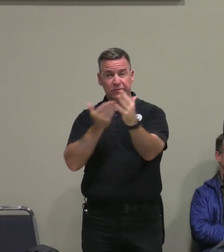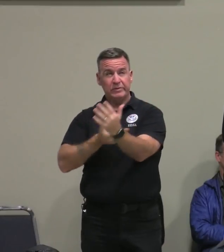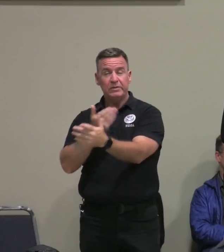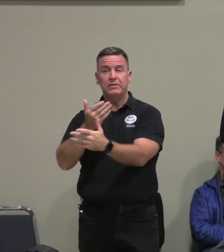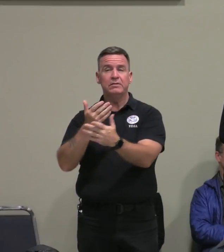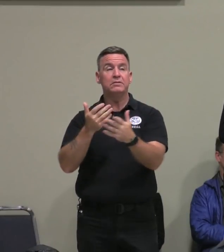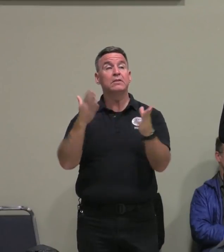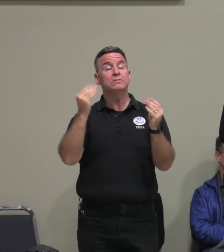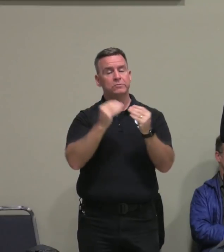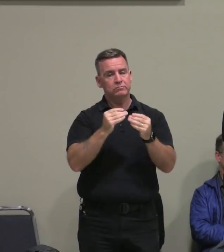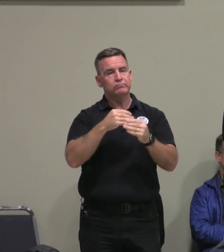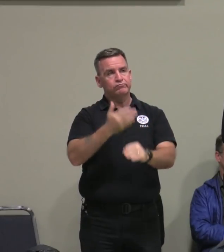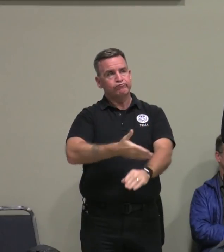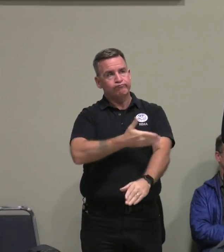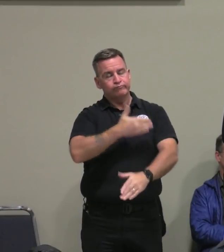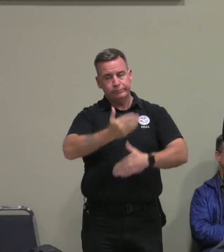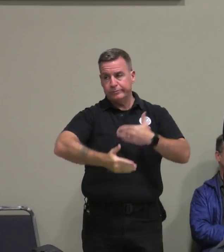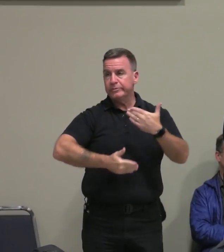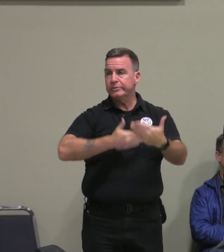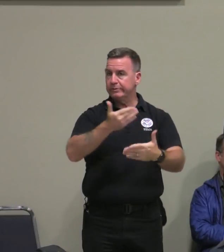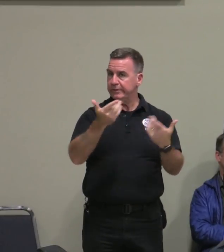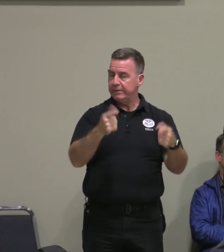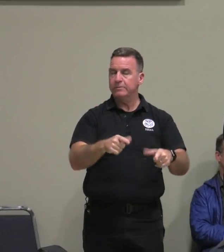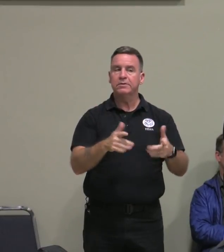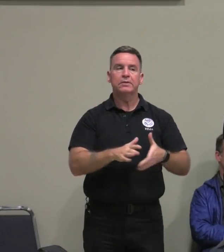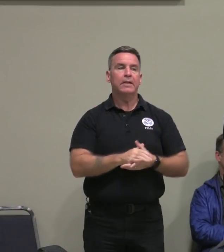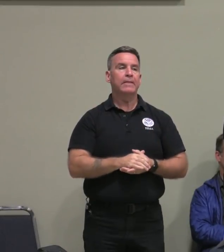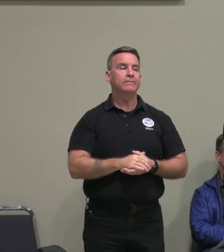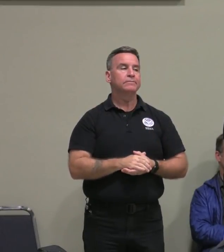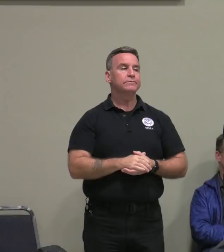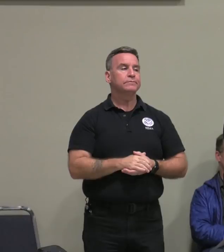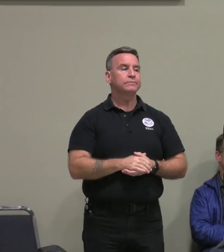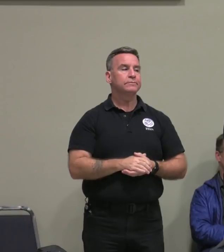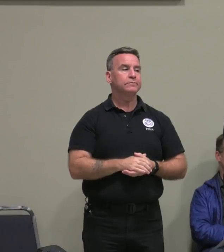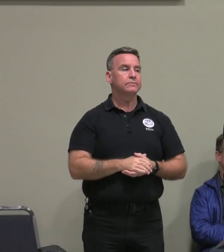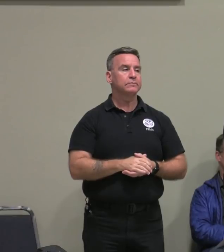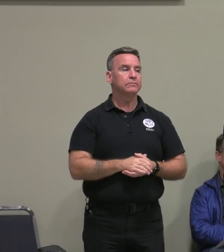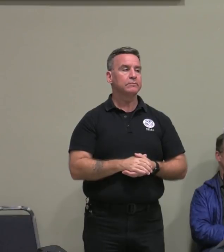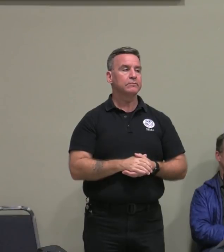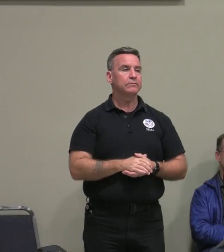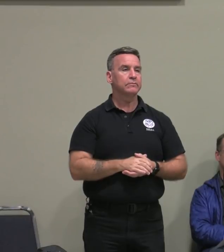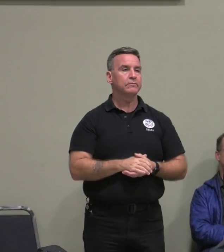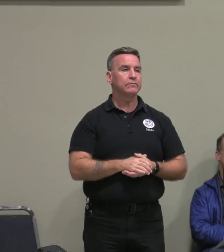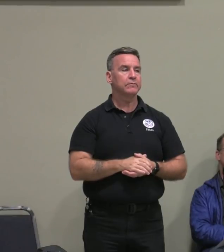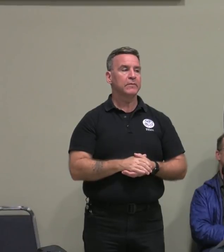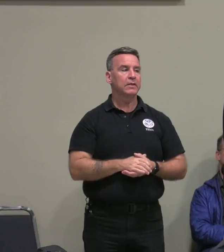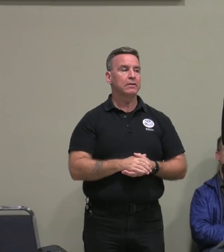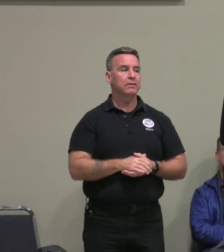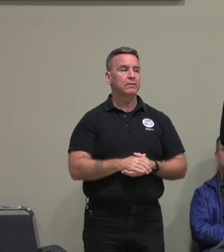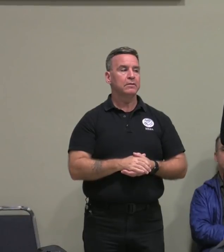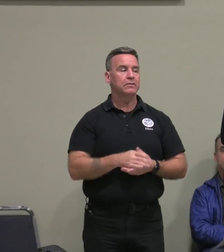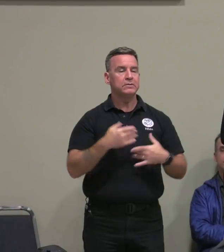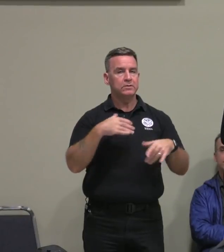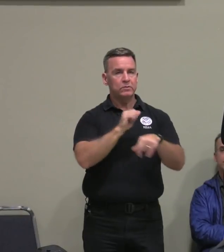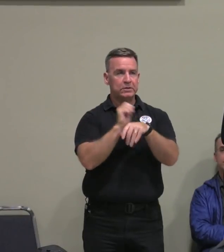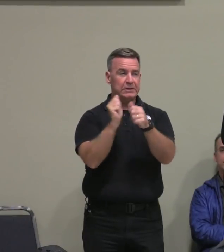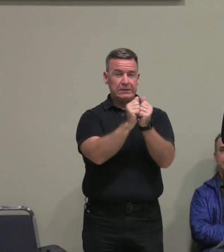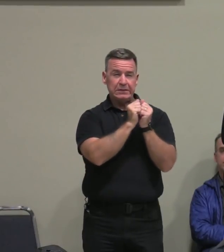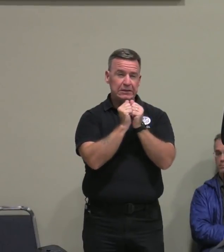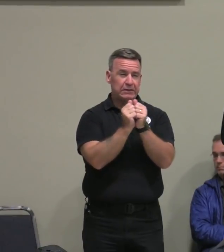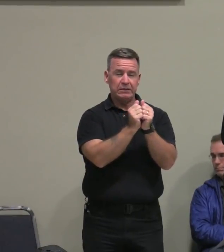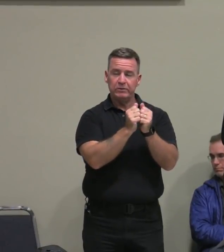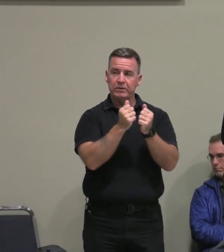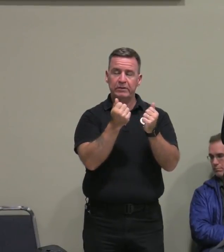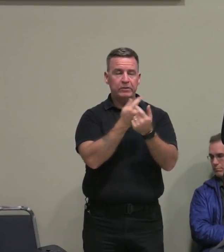significant progress made on that. And we are working very closely with everybody to get the town